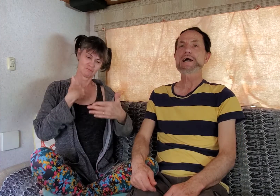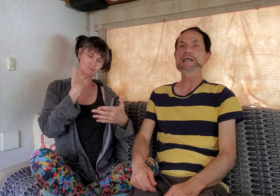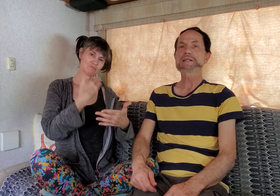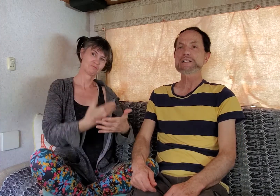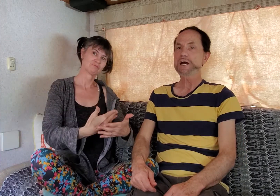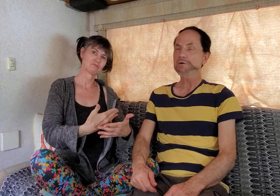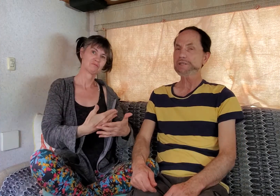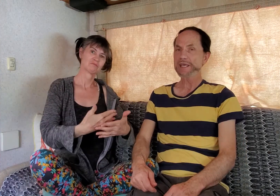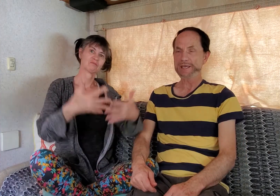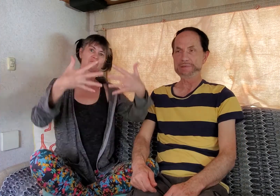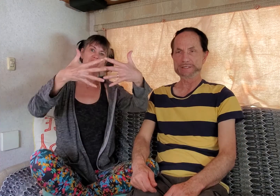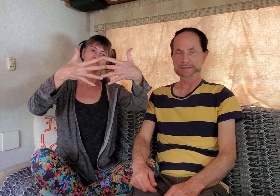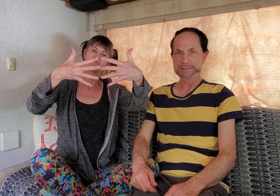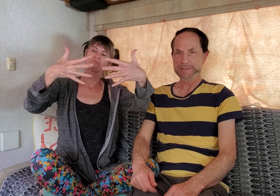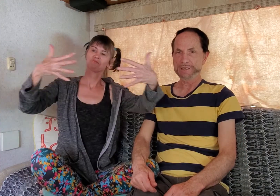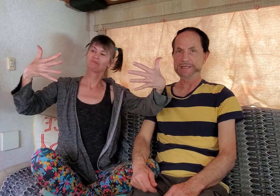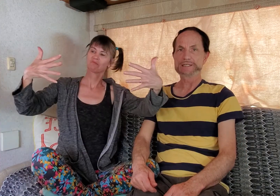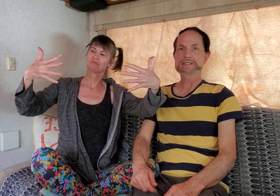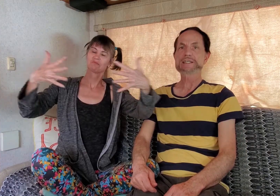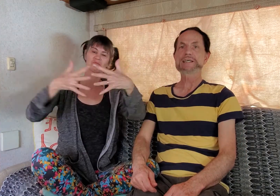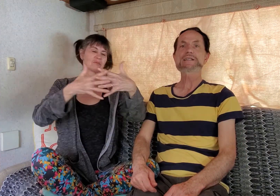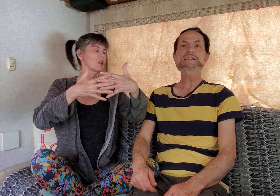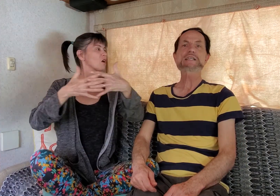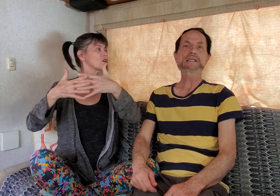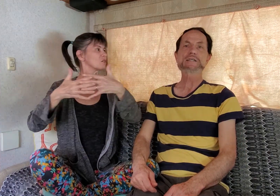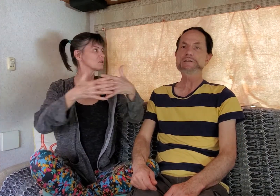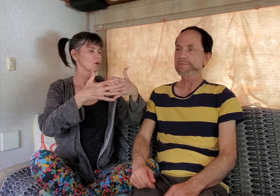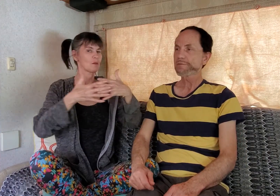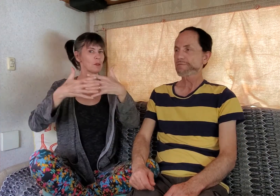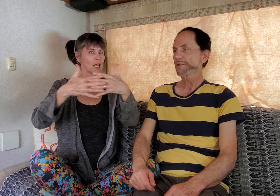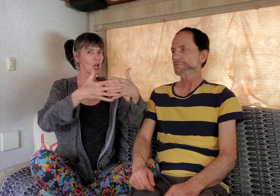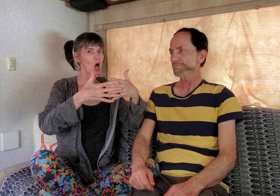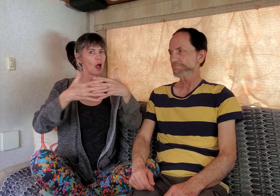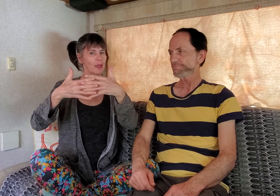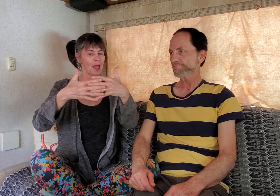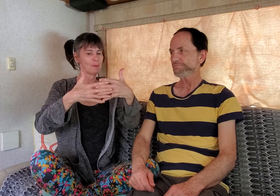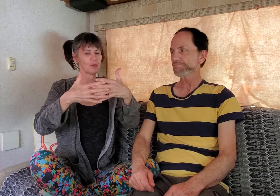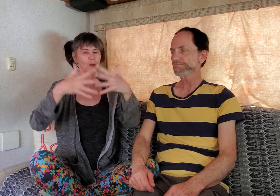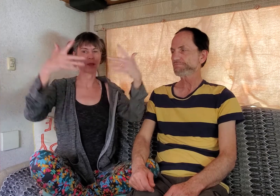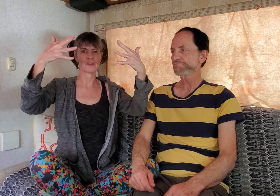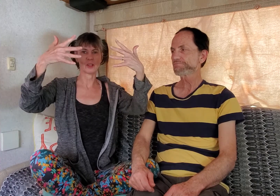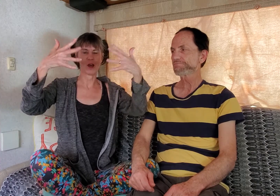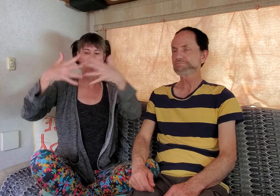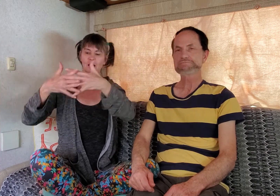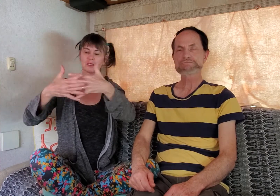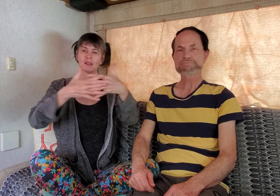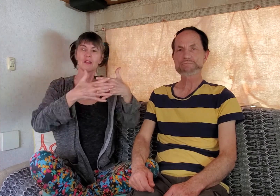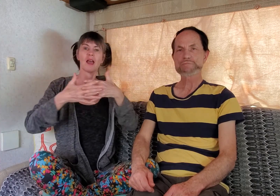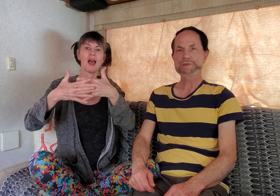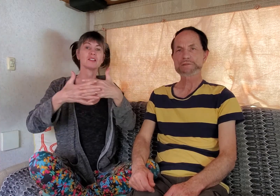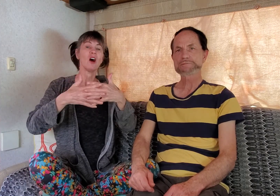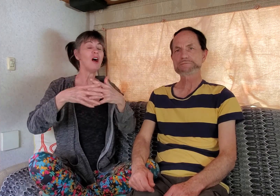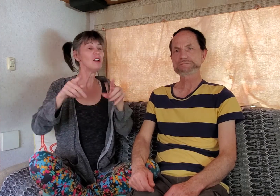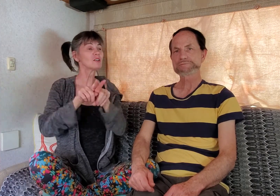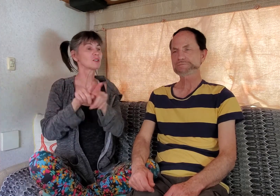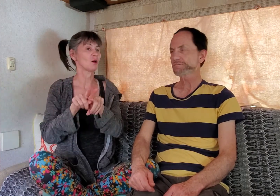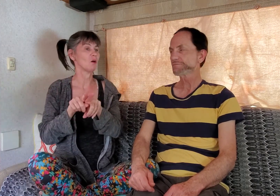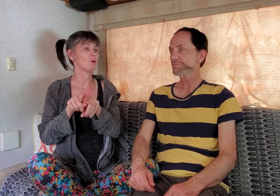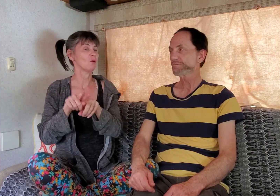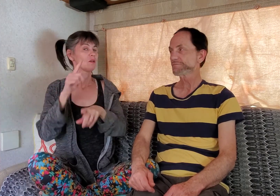a log cabin in Tennessee. So there'll be like a log cabin there. We got the logs. It's also